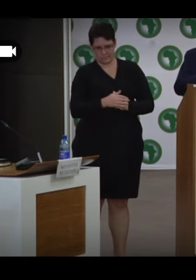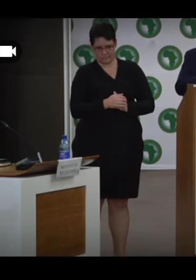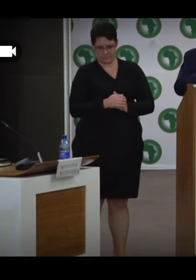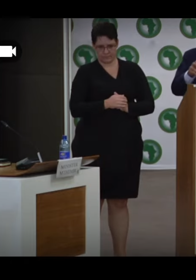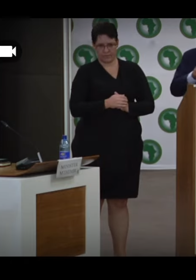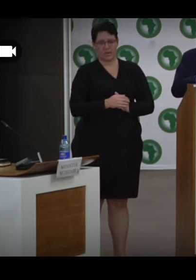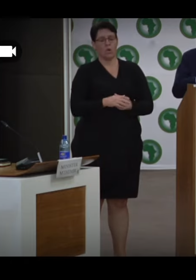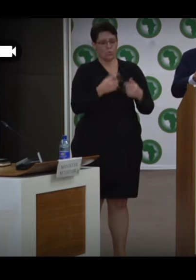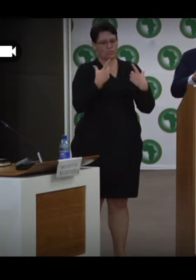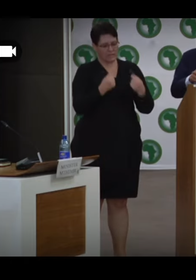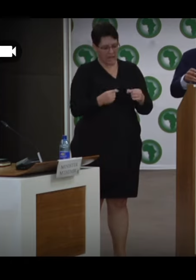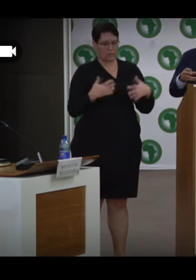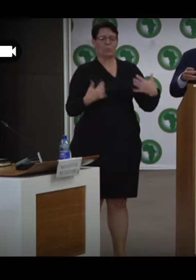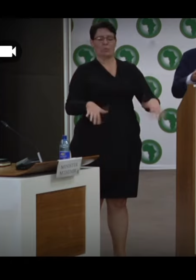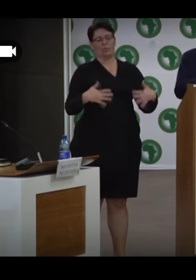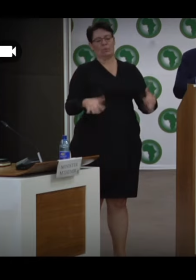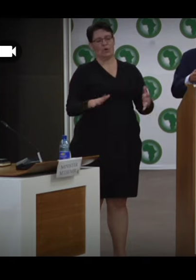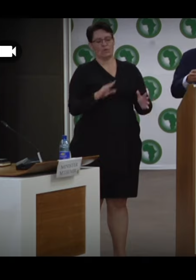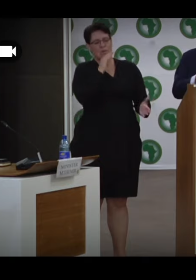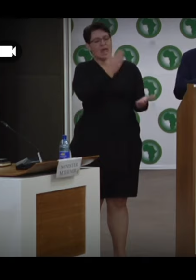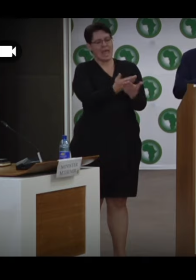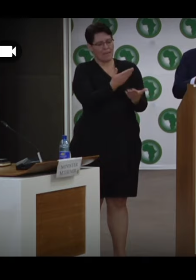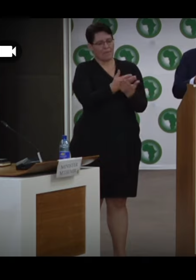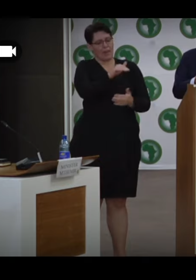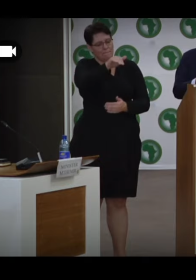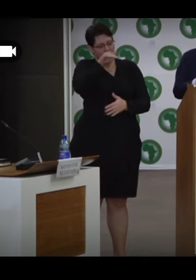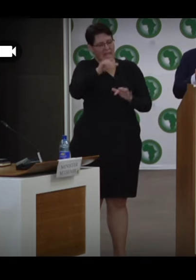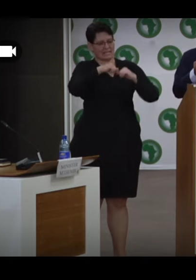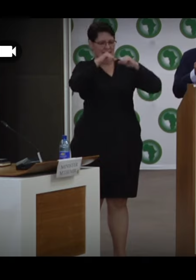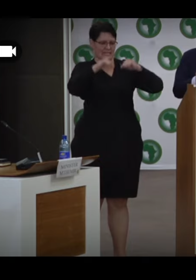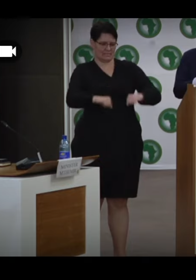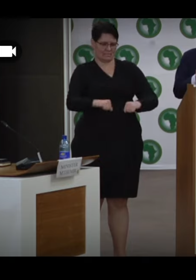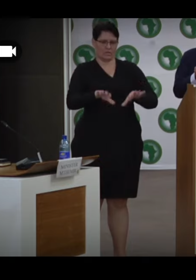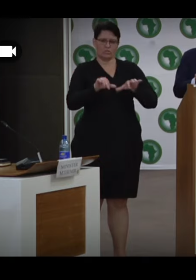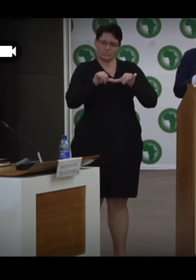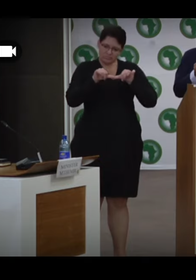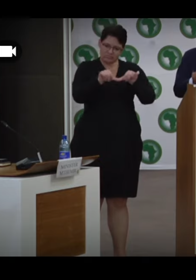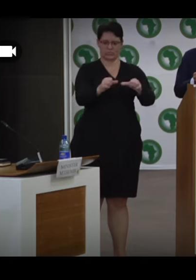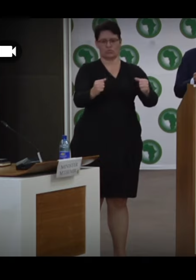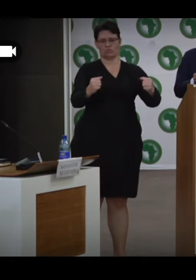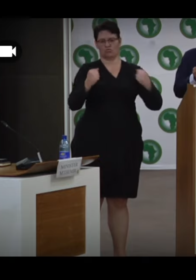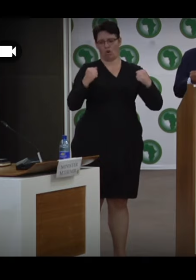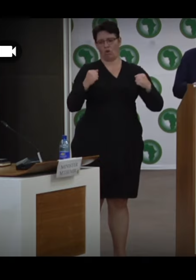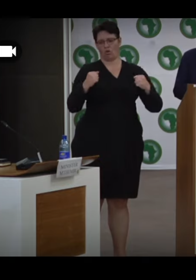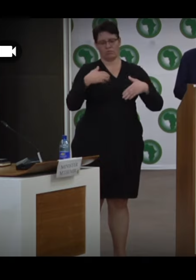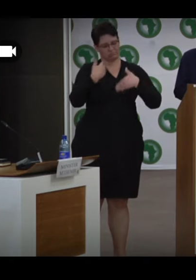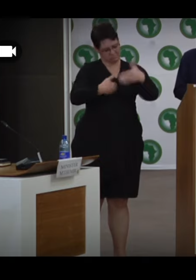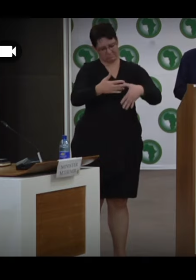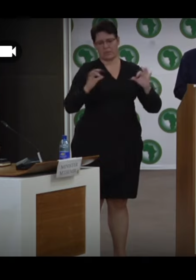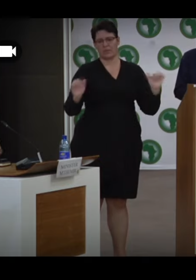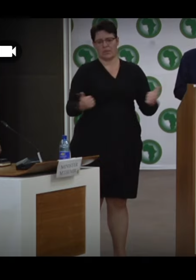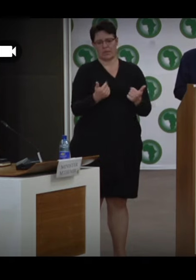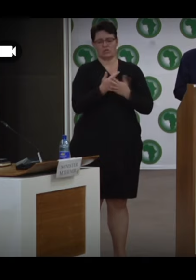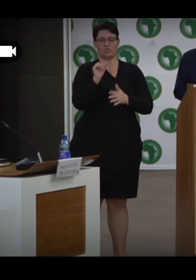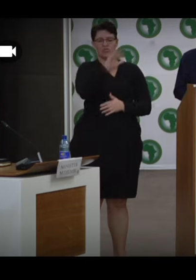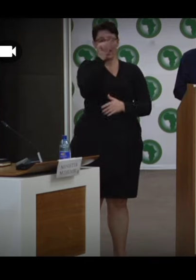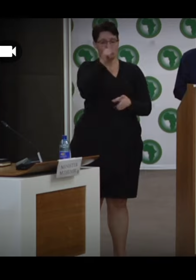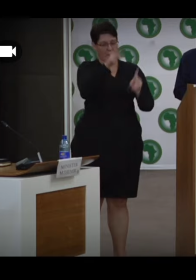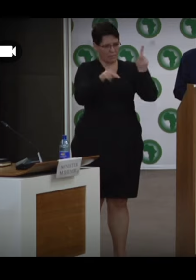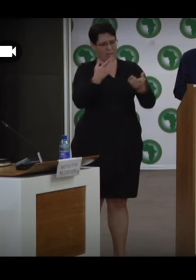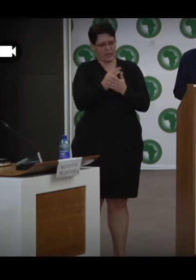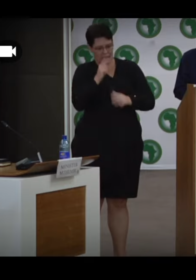basically done extraordinary things to enable the banking system to remain strong and intact so that South Africans